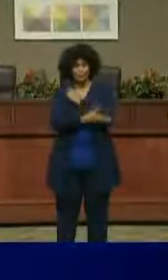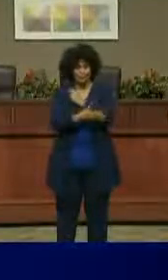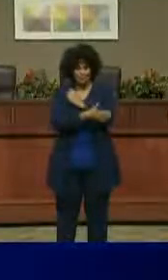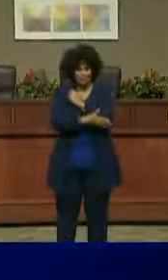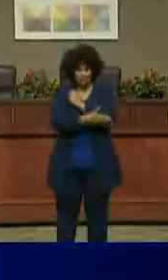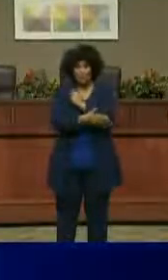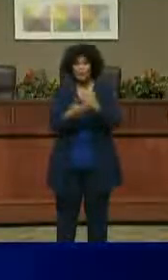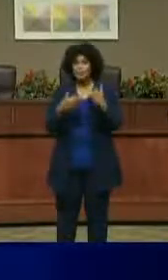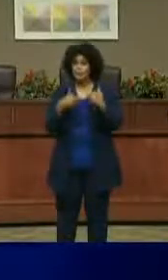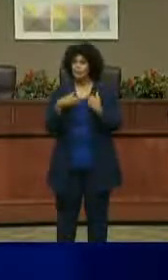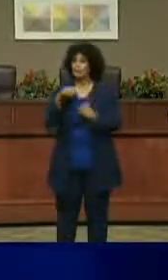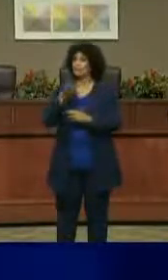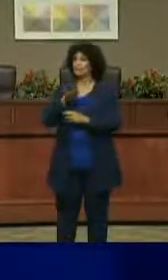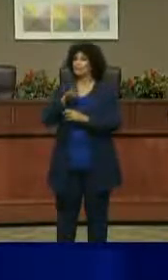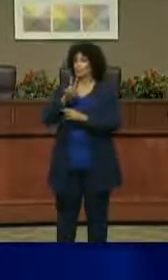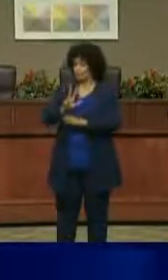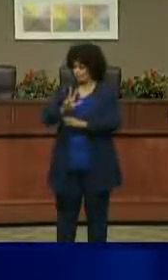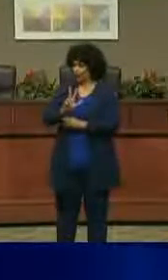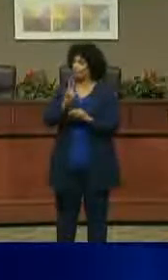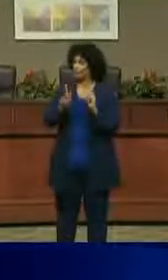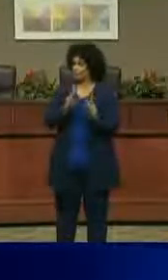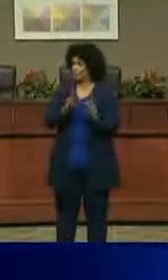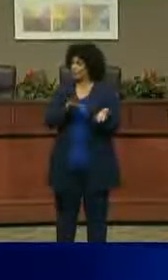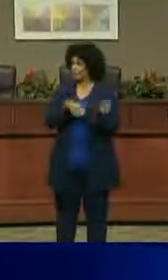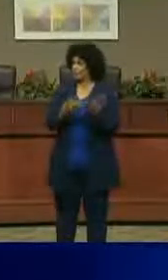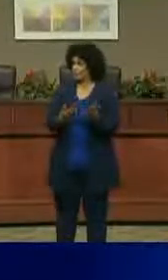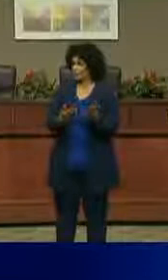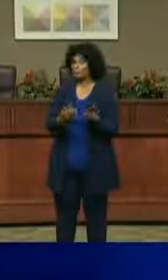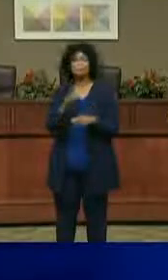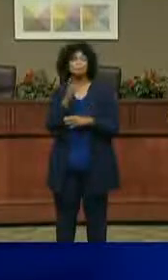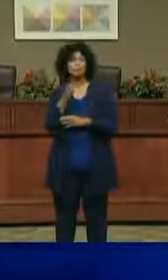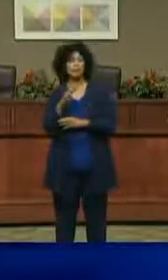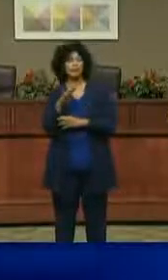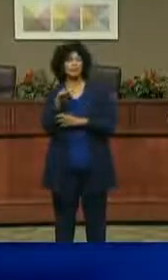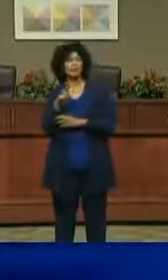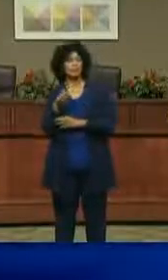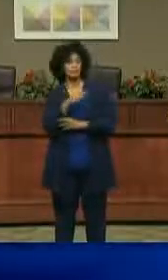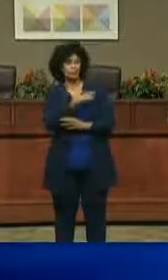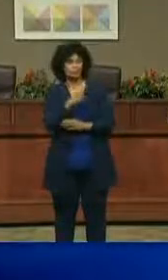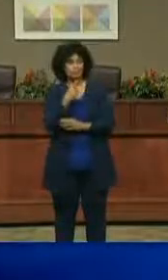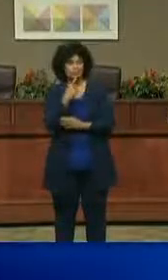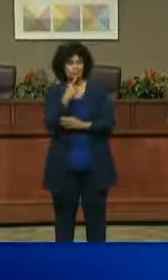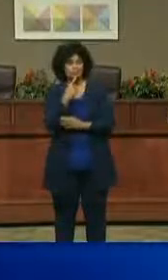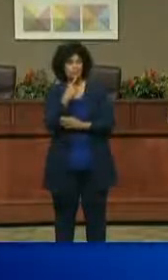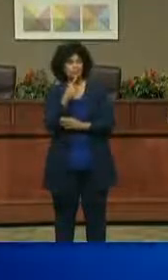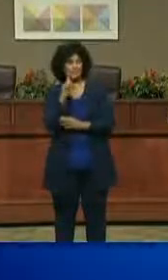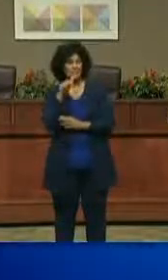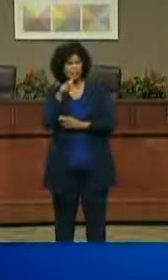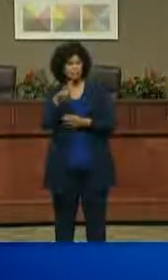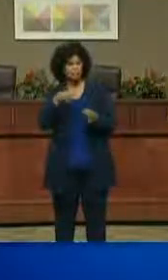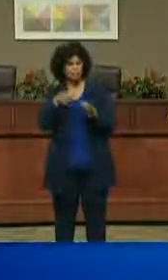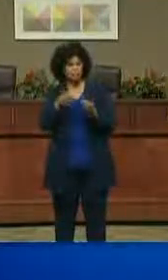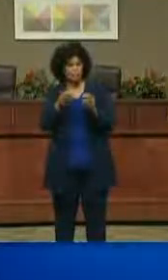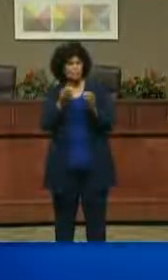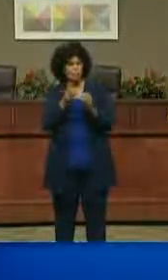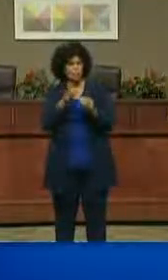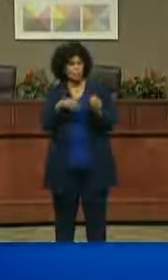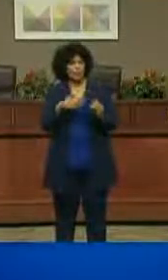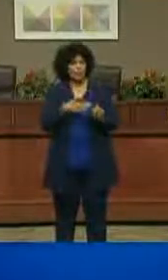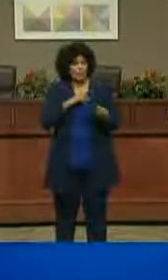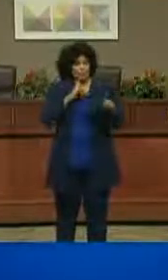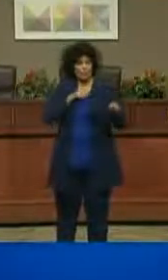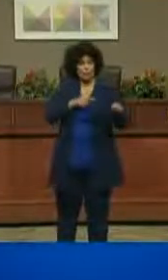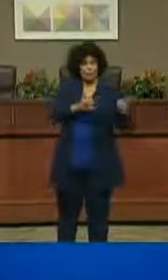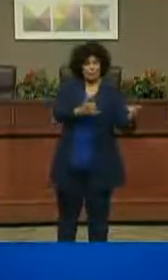Pino. He's going to tell you that number is likely even higher than the 53 from what I'm reporting at this